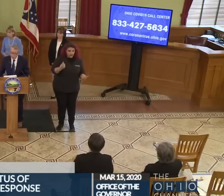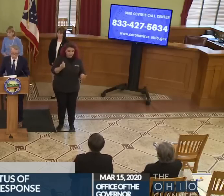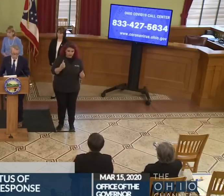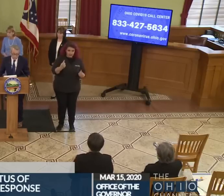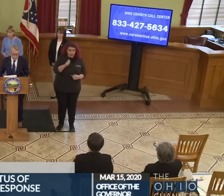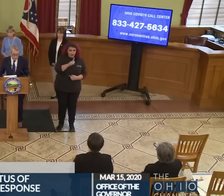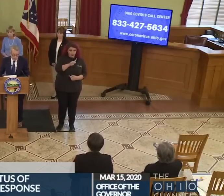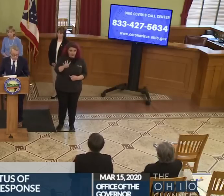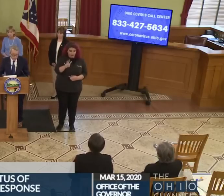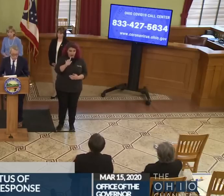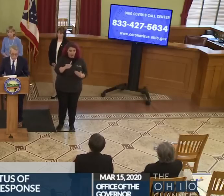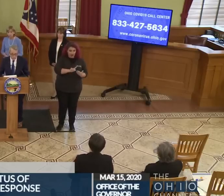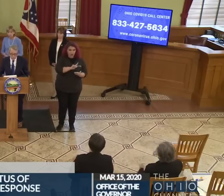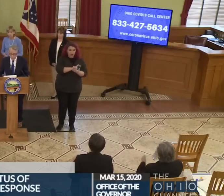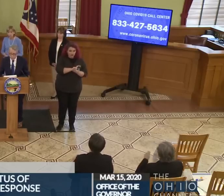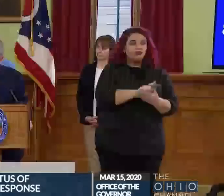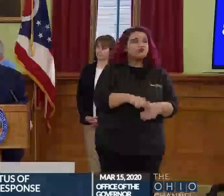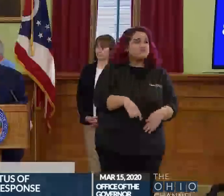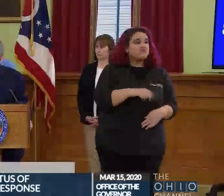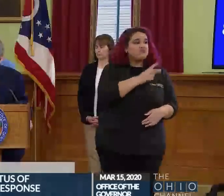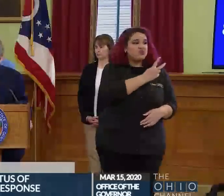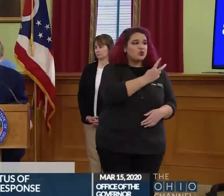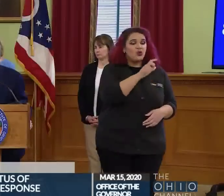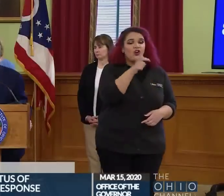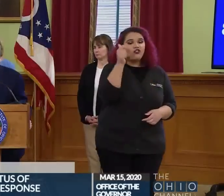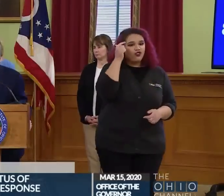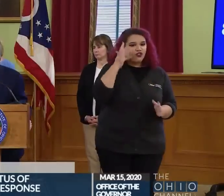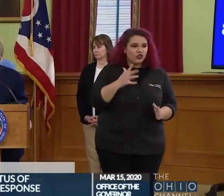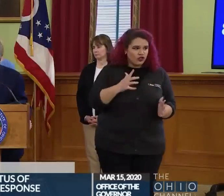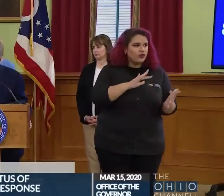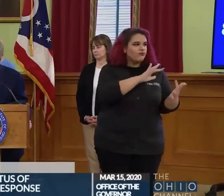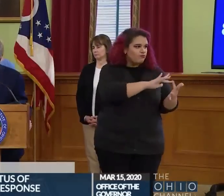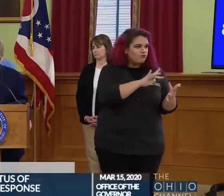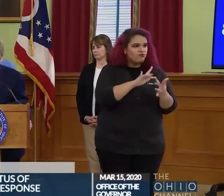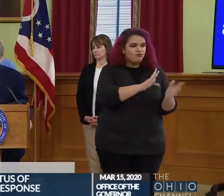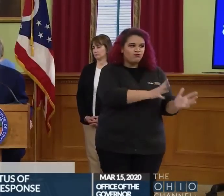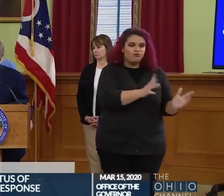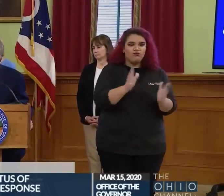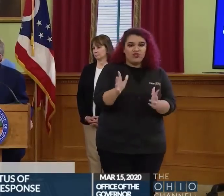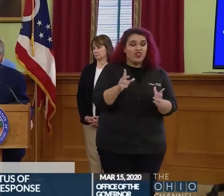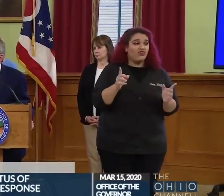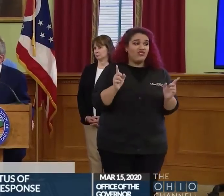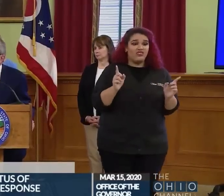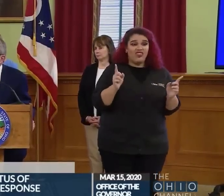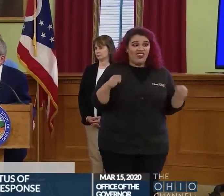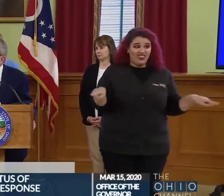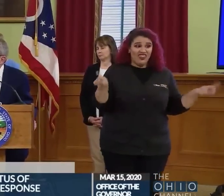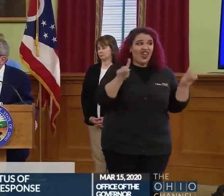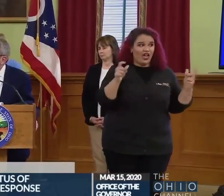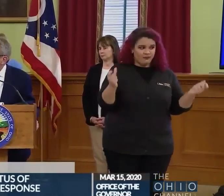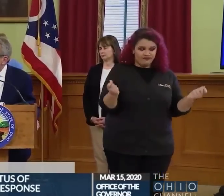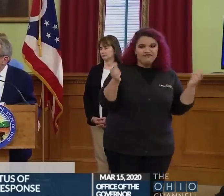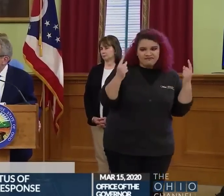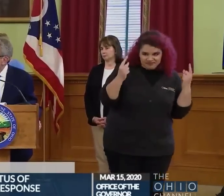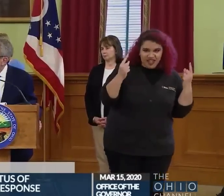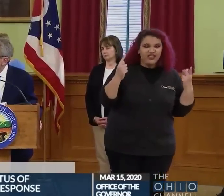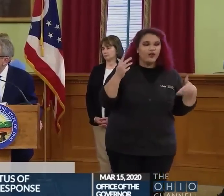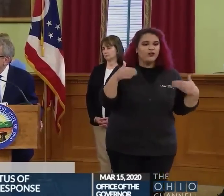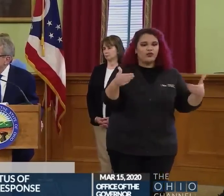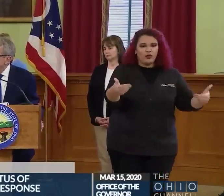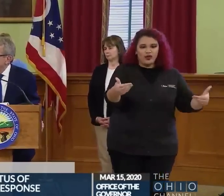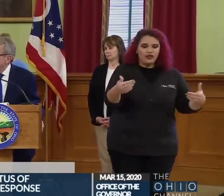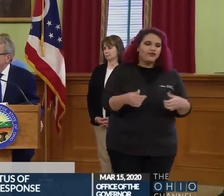governors. And look, everybody's moving forward. Everybody gets it. There's only so many national